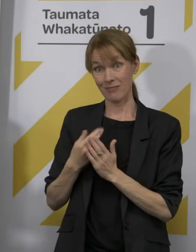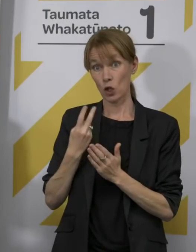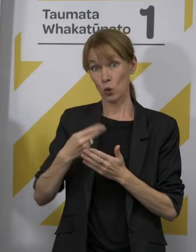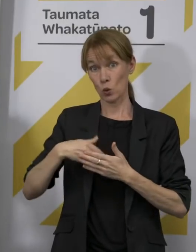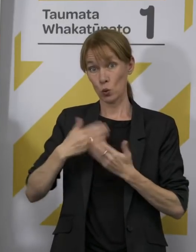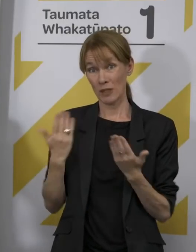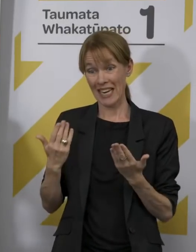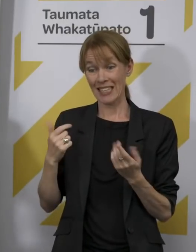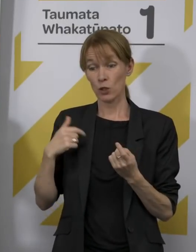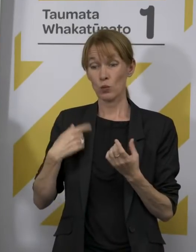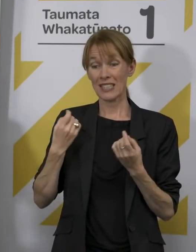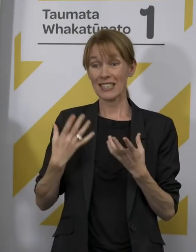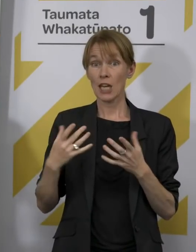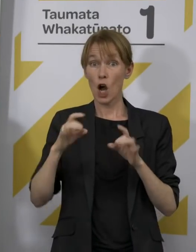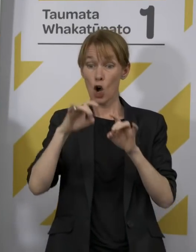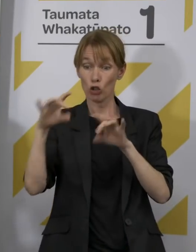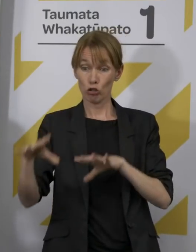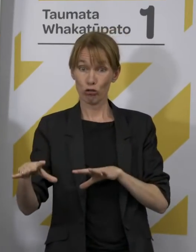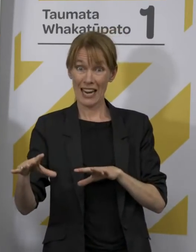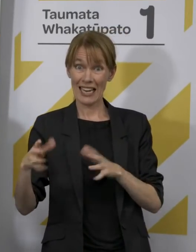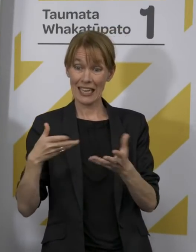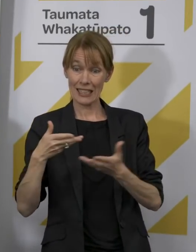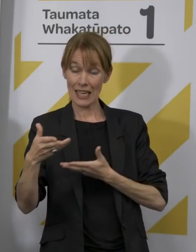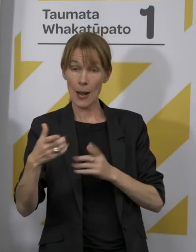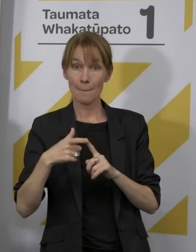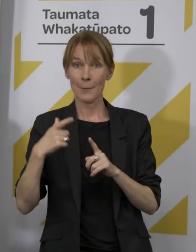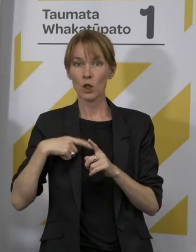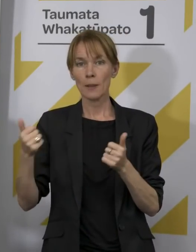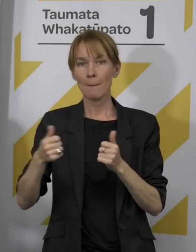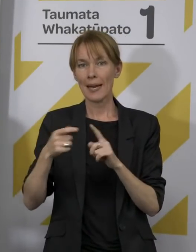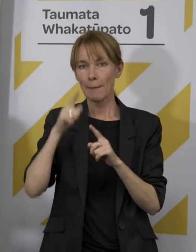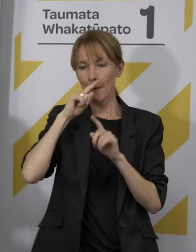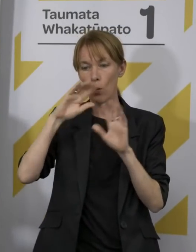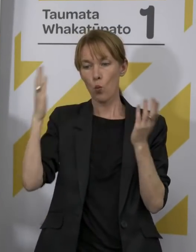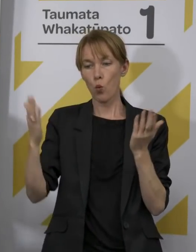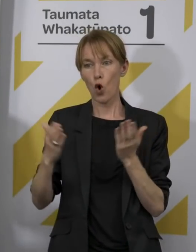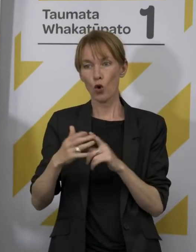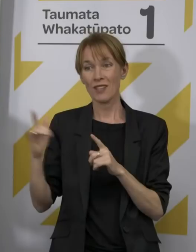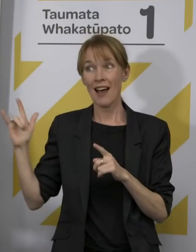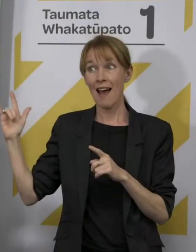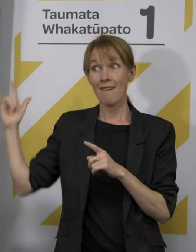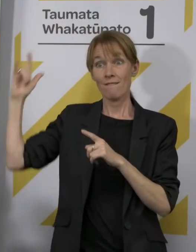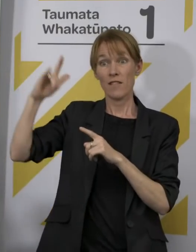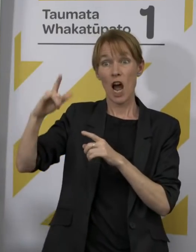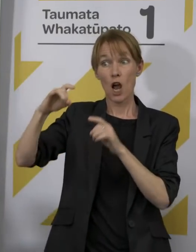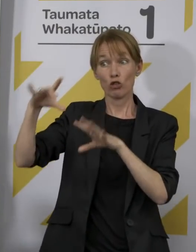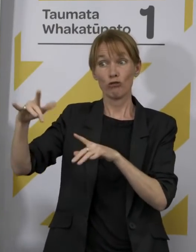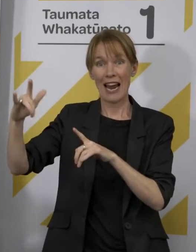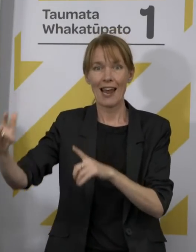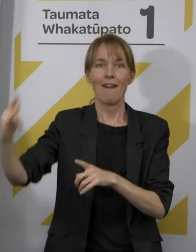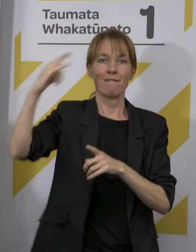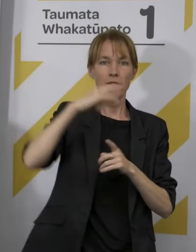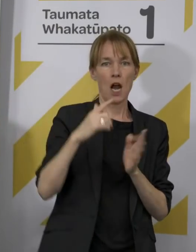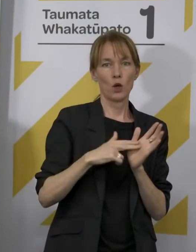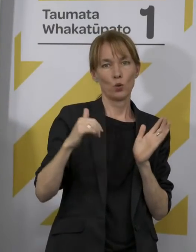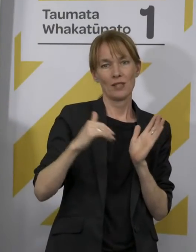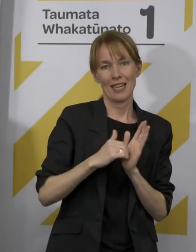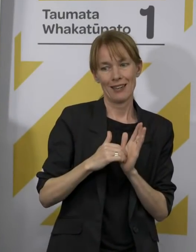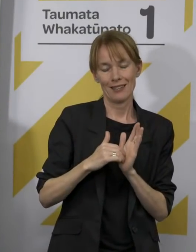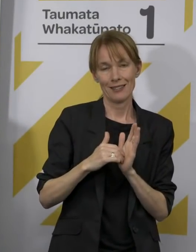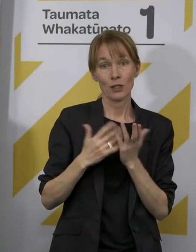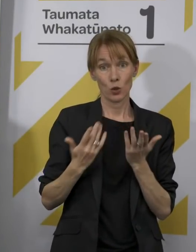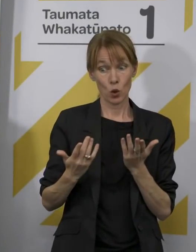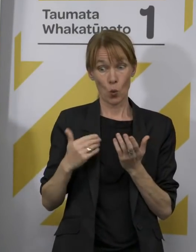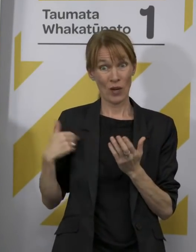from high-risk areas converging in Australia in transit and then coming across, and we've had several cases now on those flights.